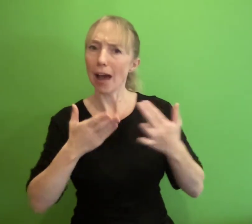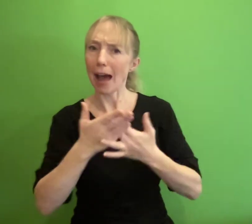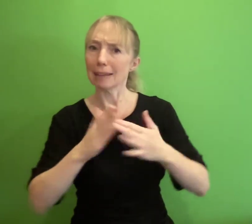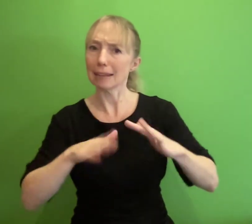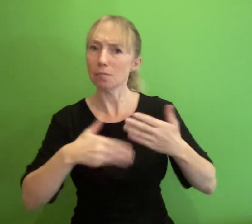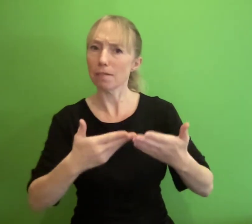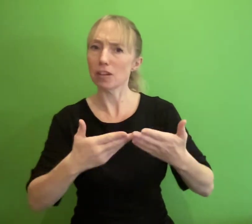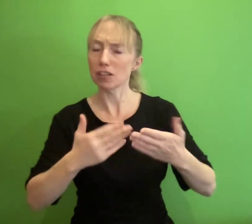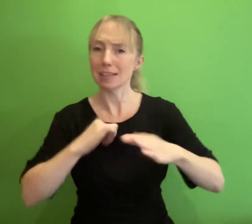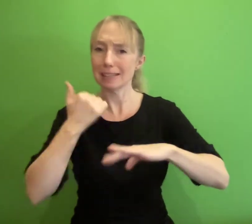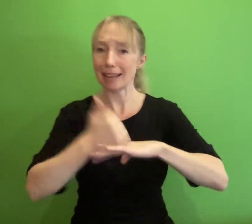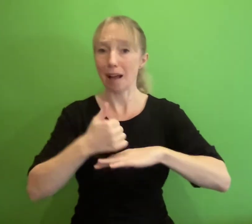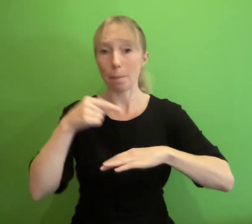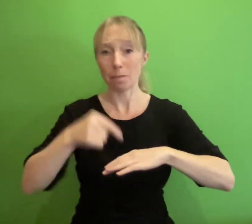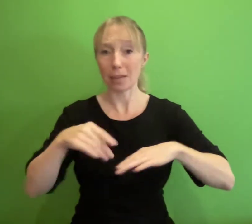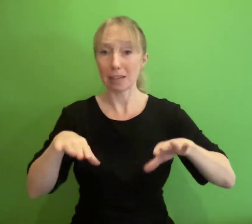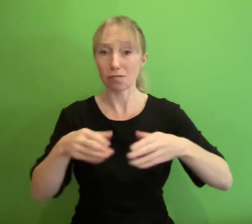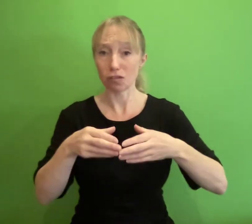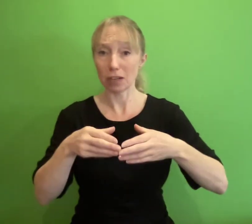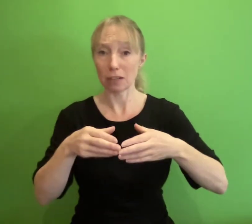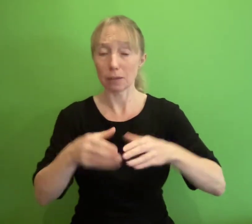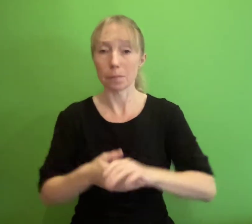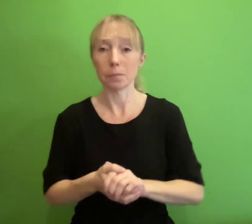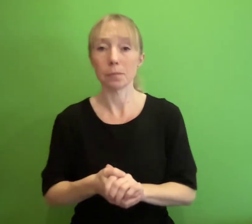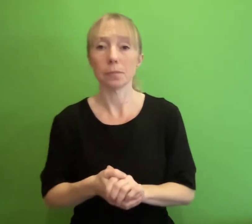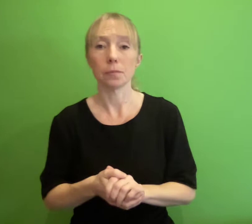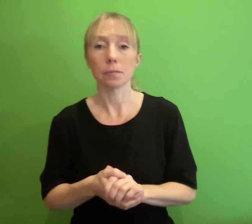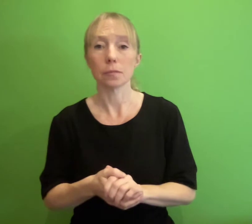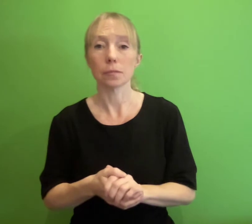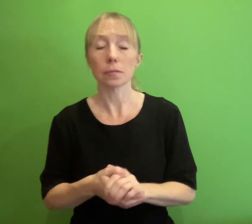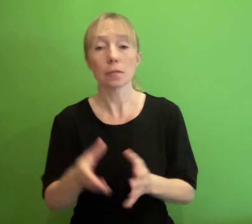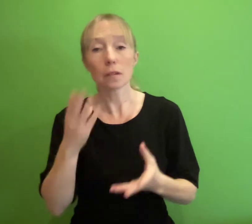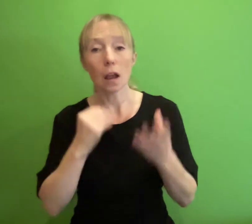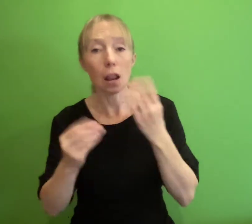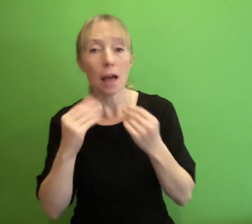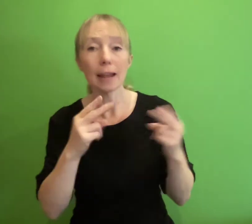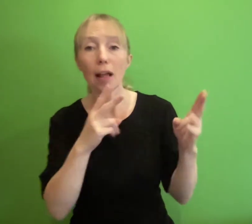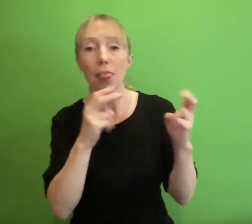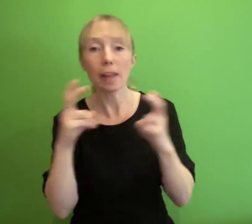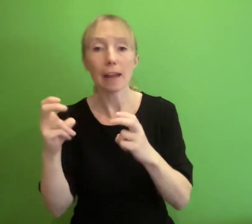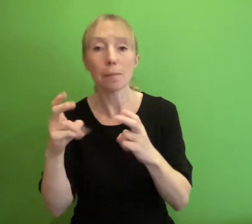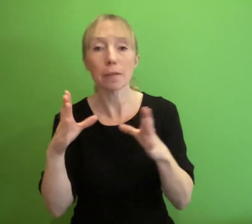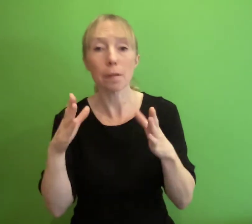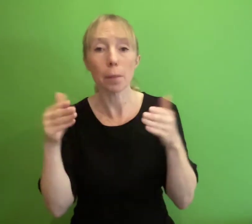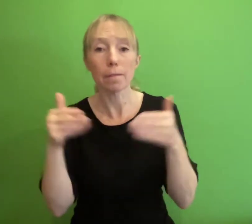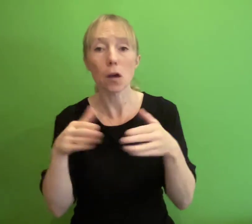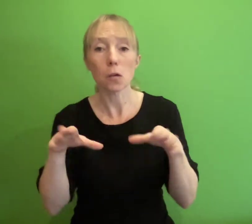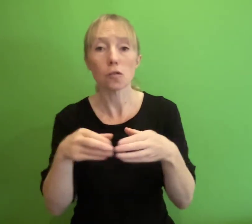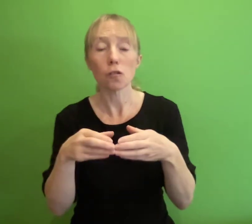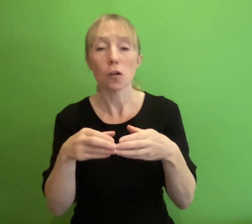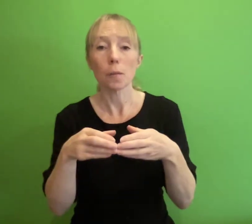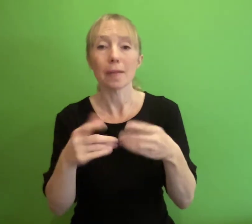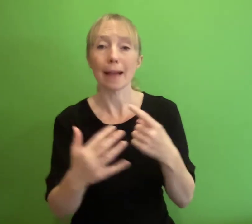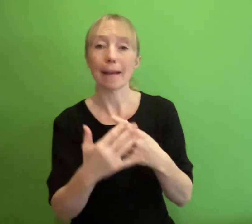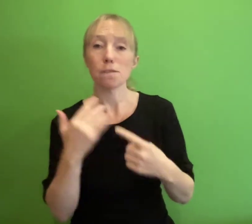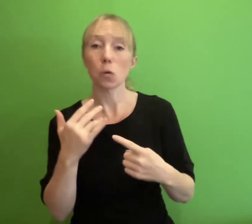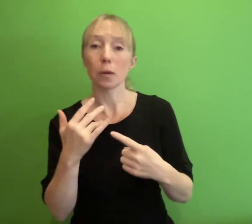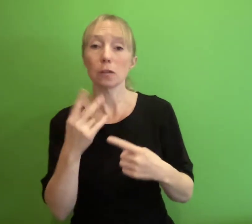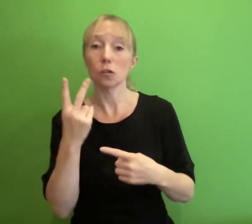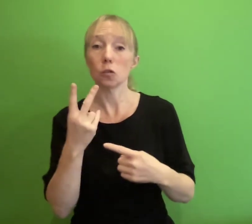place? The learnings and themes from these focus groups, then informed 2 online surveys.